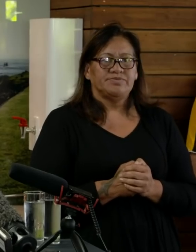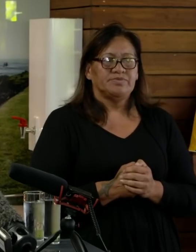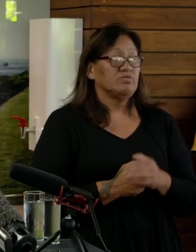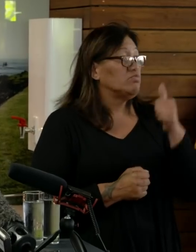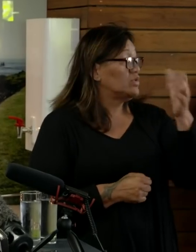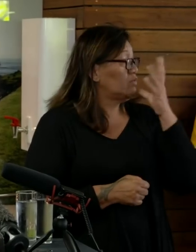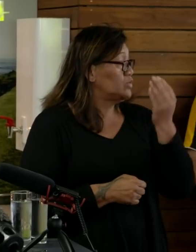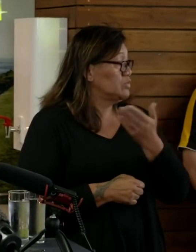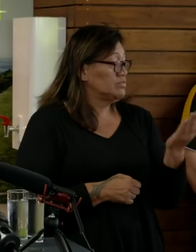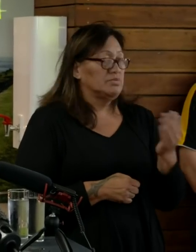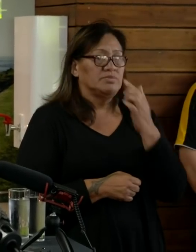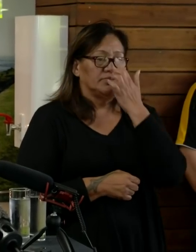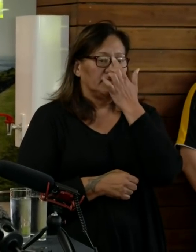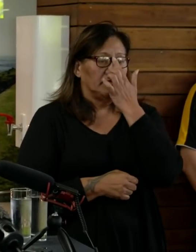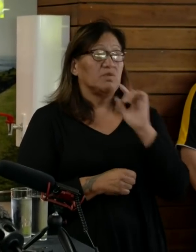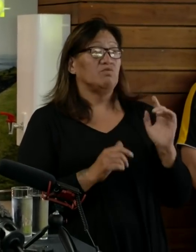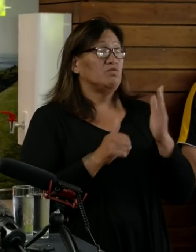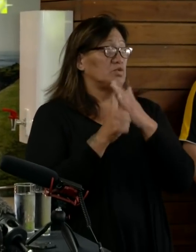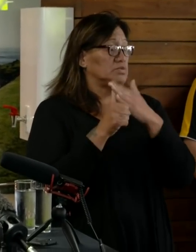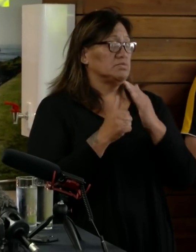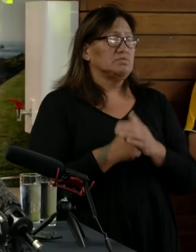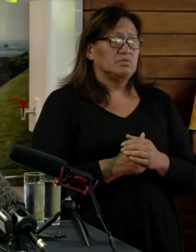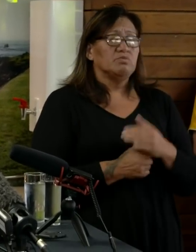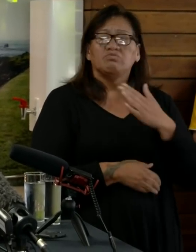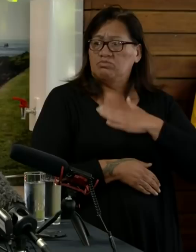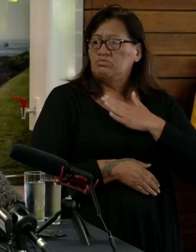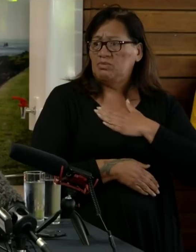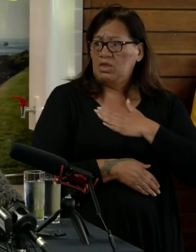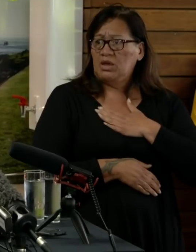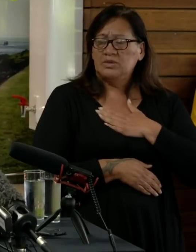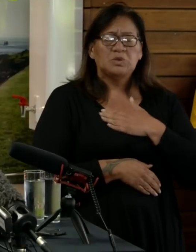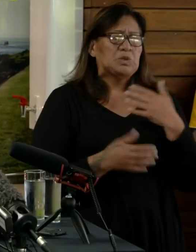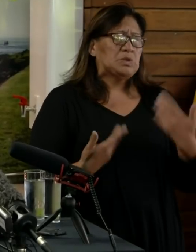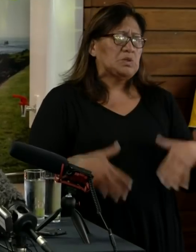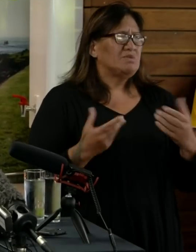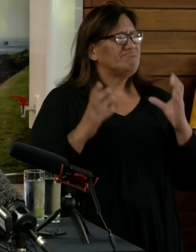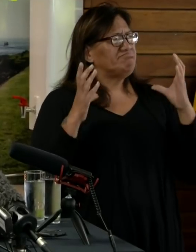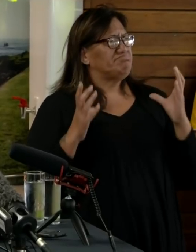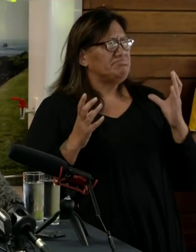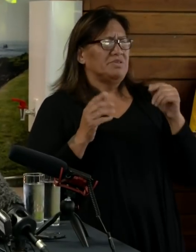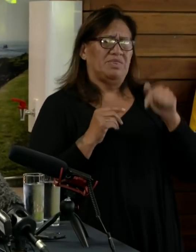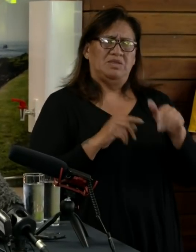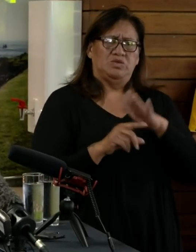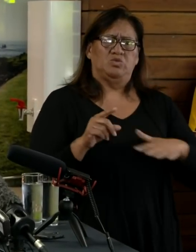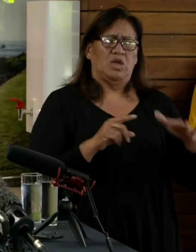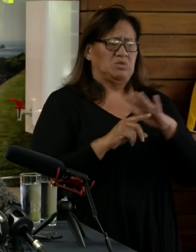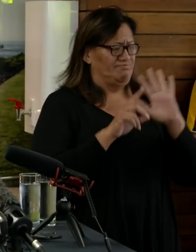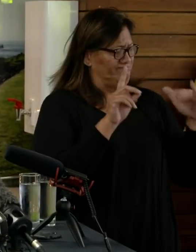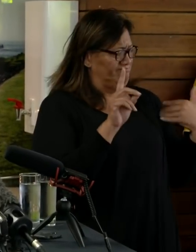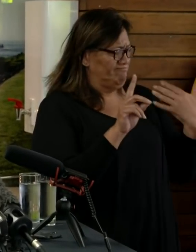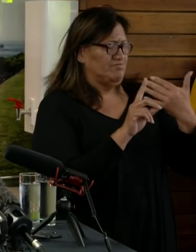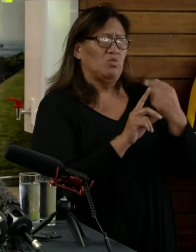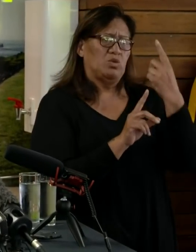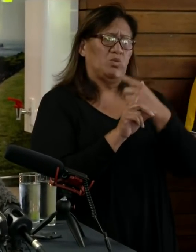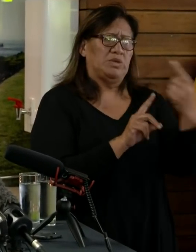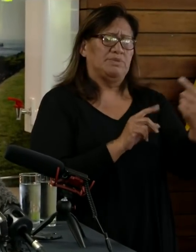Good afternoon. Firstly, I'd like to acknowledge the weight of the situation that we've all been facing in the past